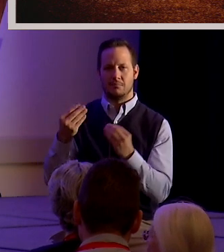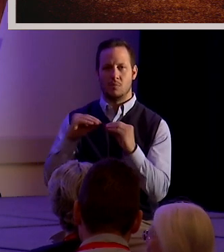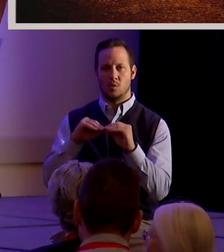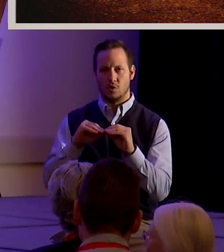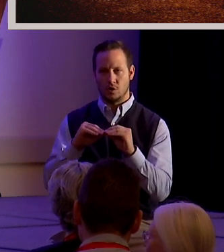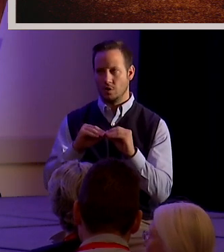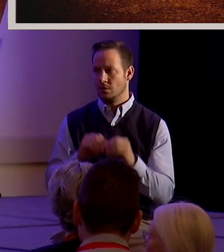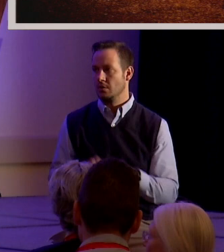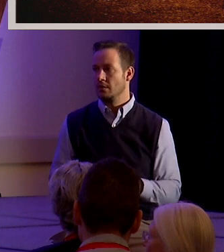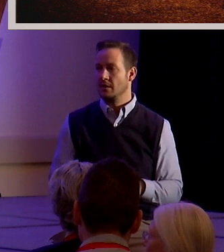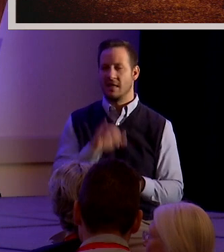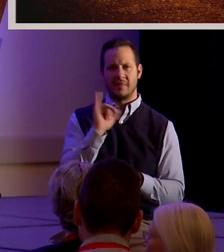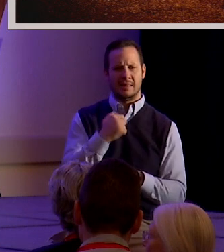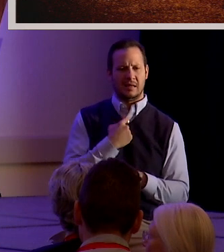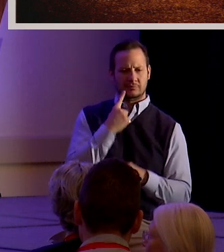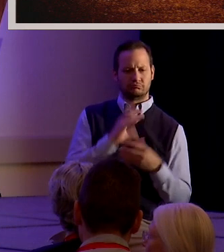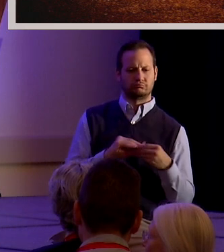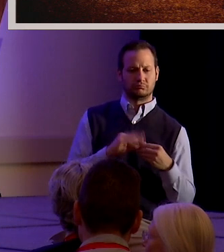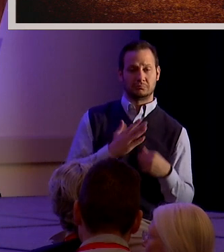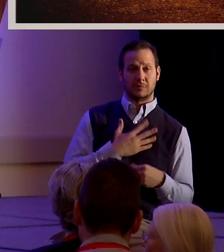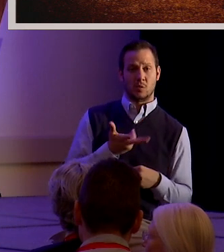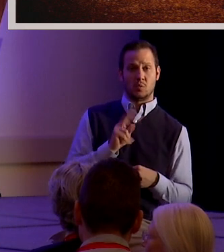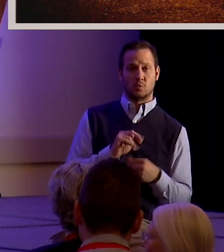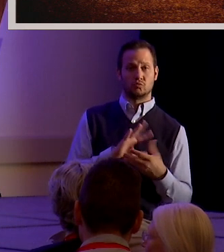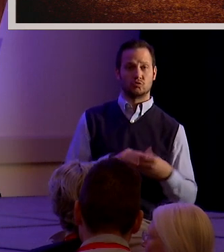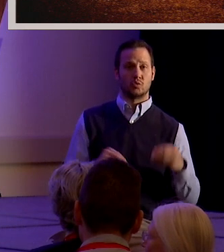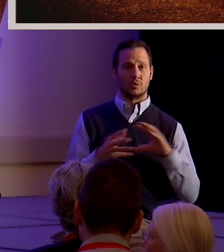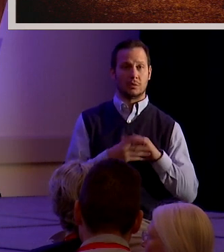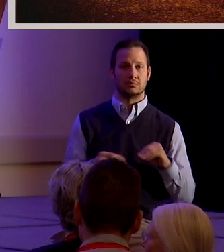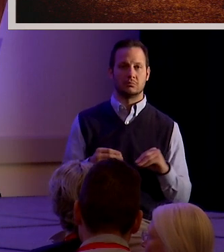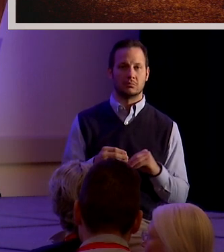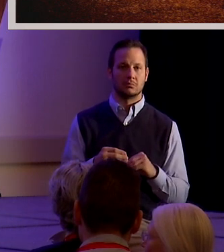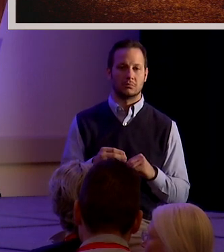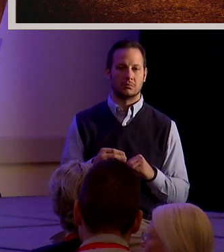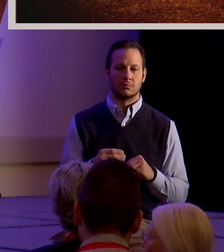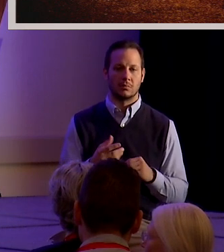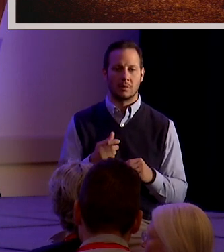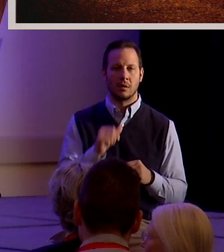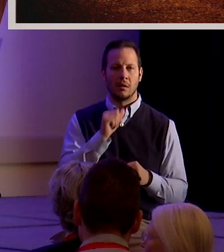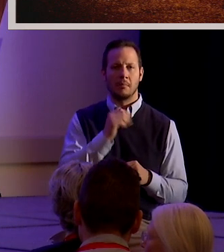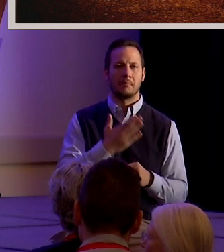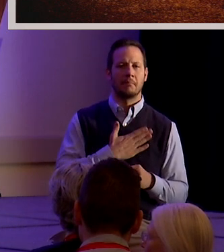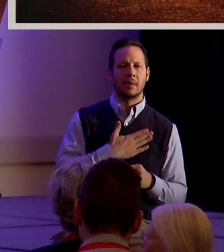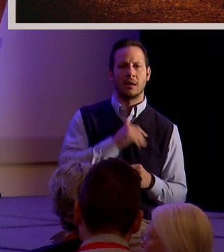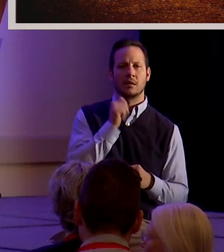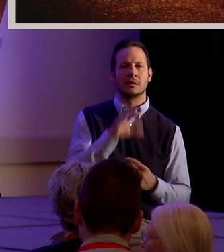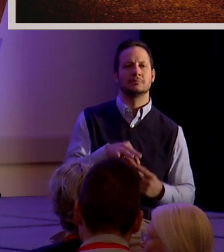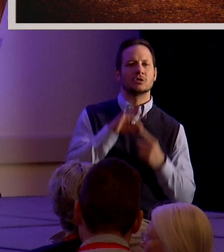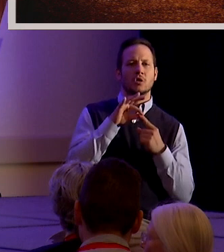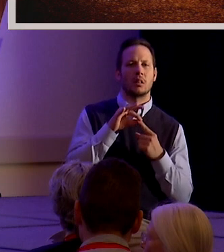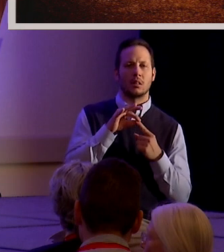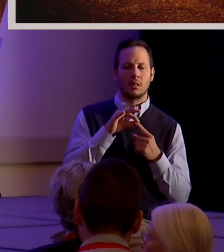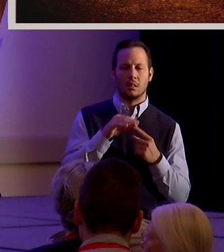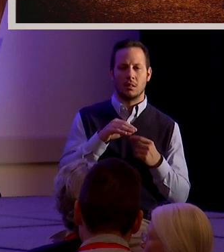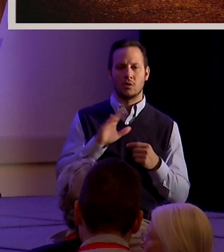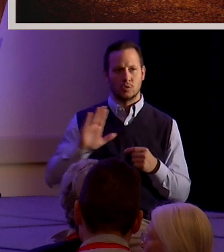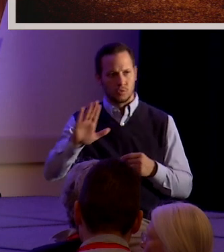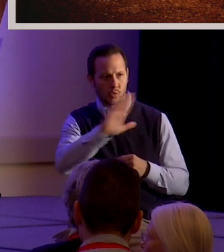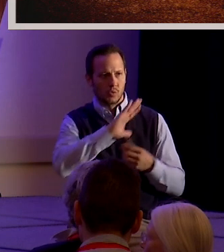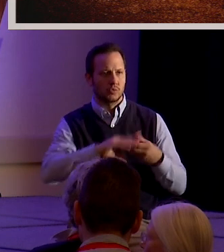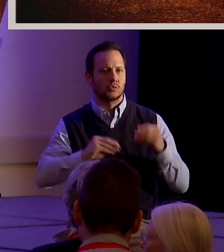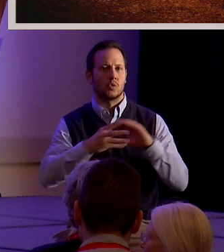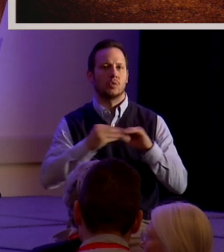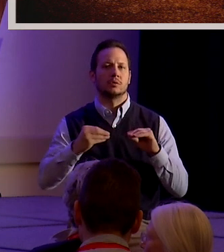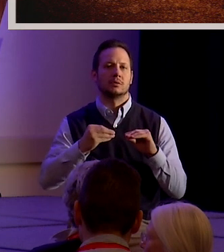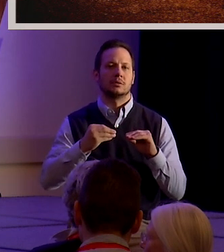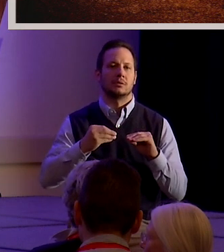These stories, the one I told you about mine, it's not any more unique than anyone else's. Your stories, the